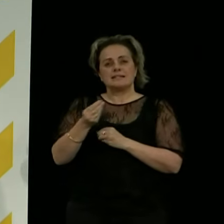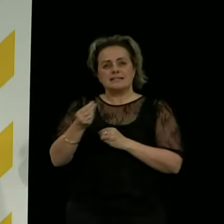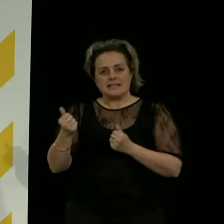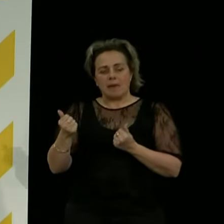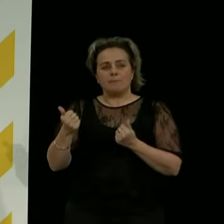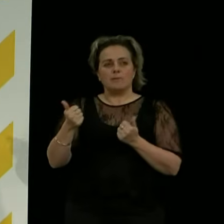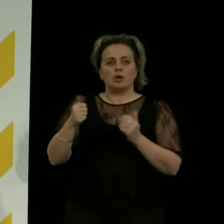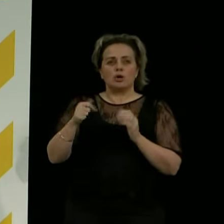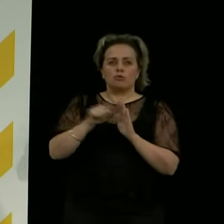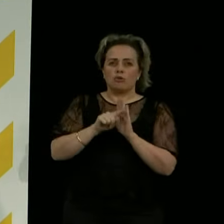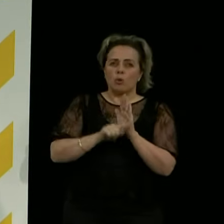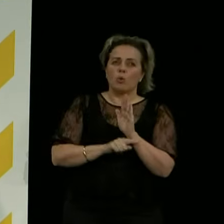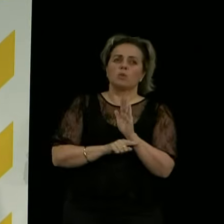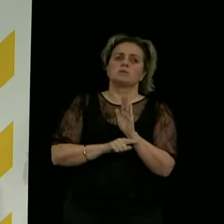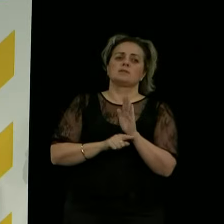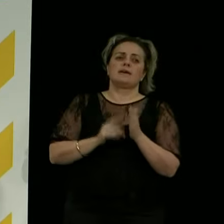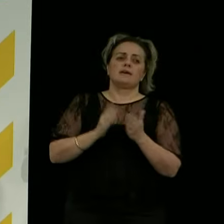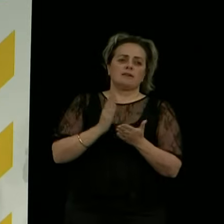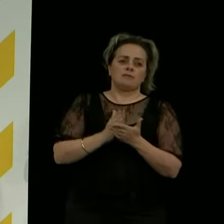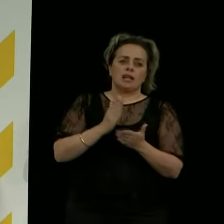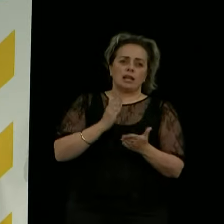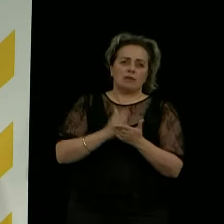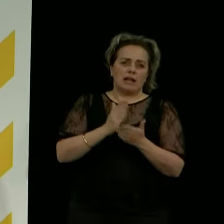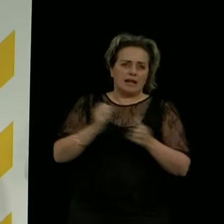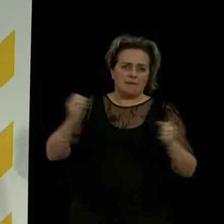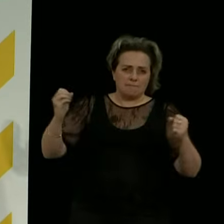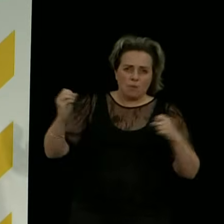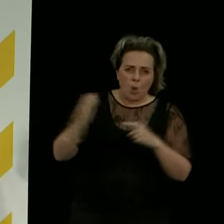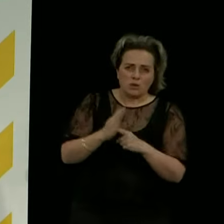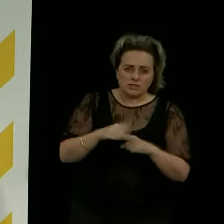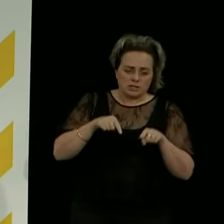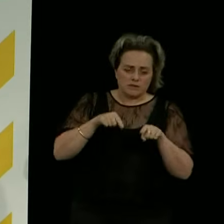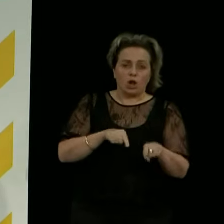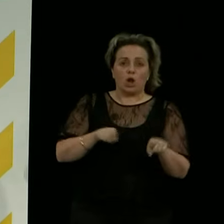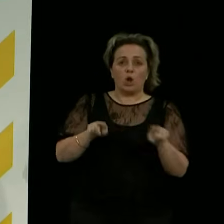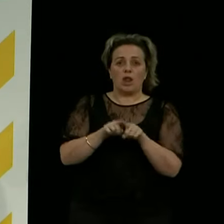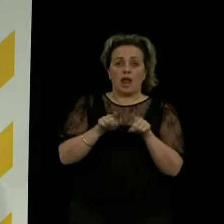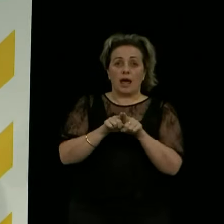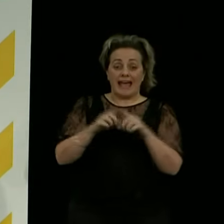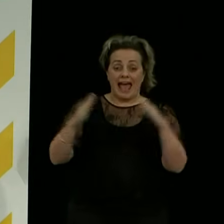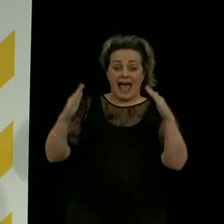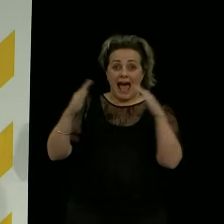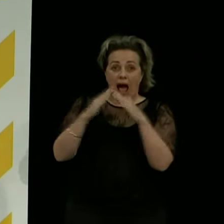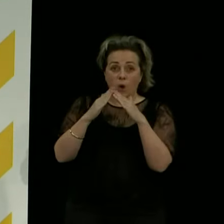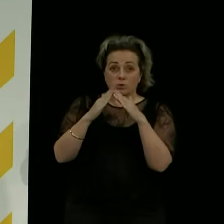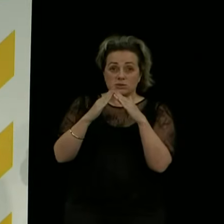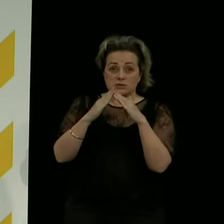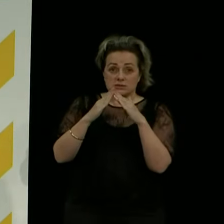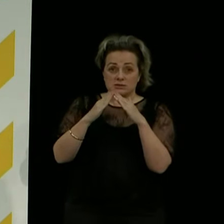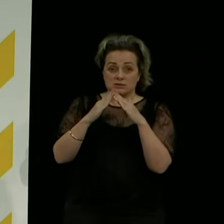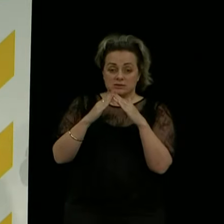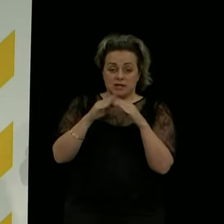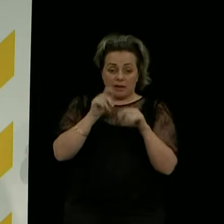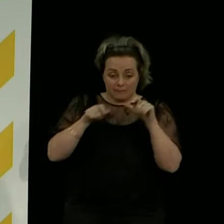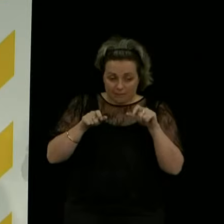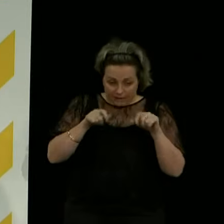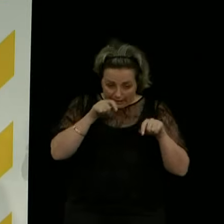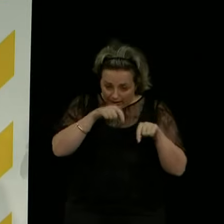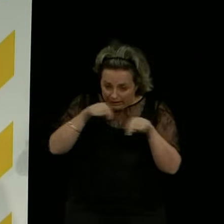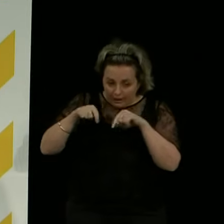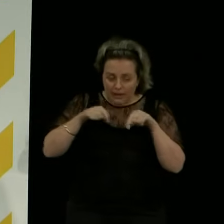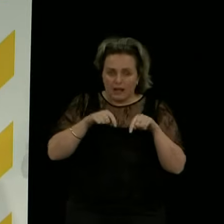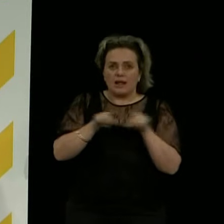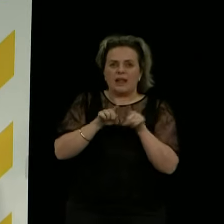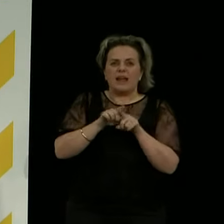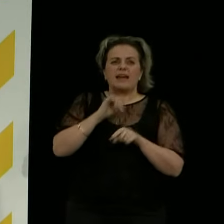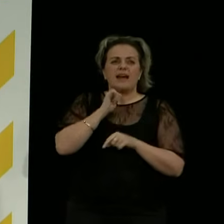are really, really critical. You know, gatherings inside homes and those kinds of activities that do